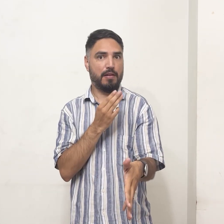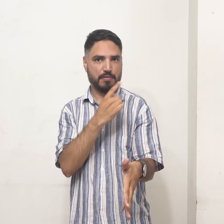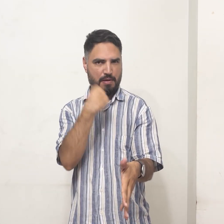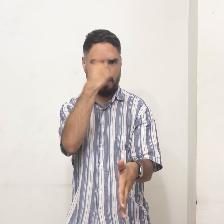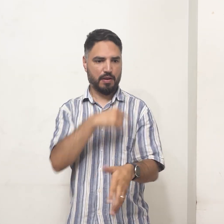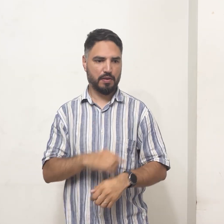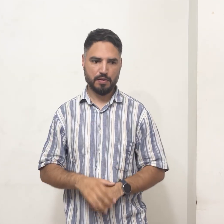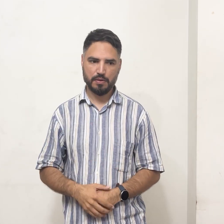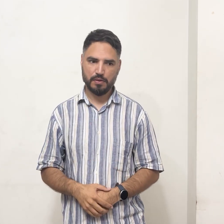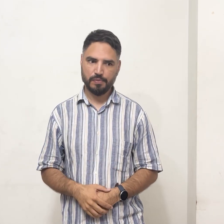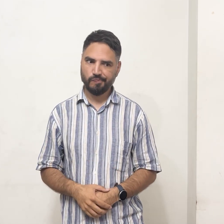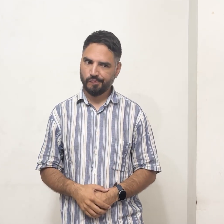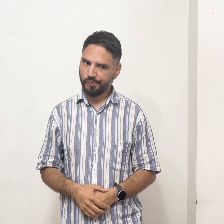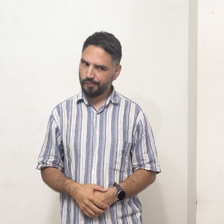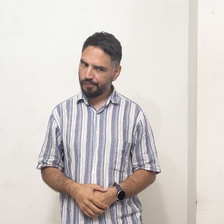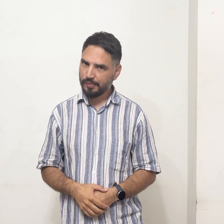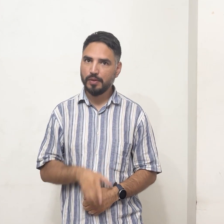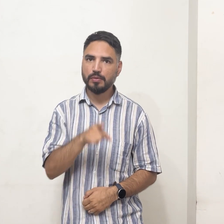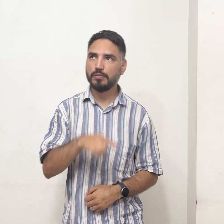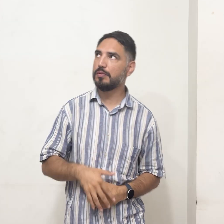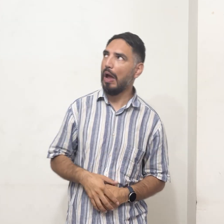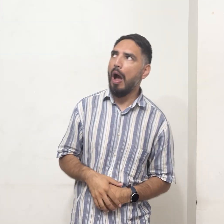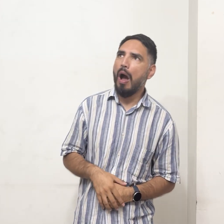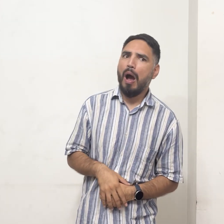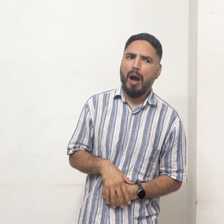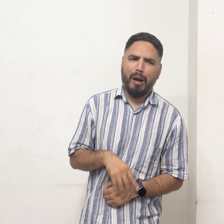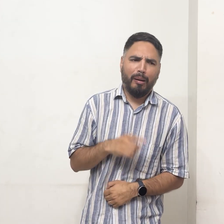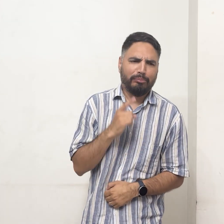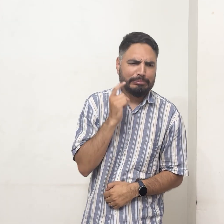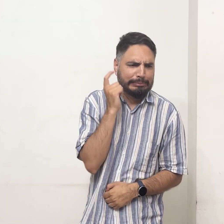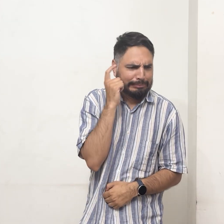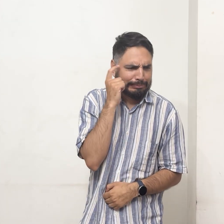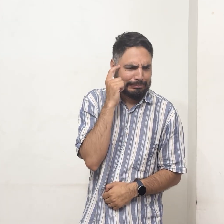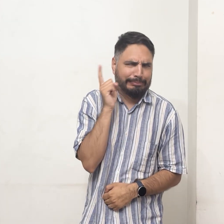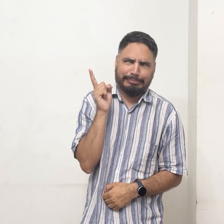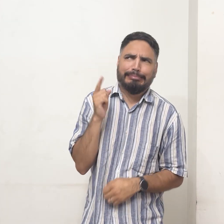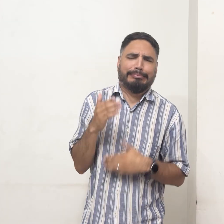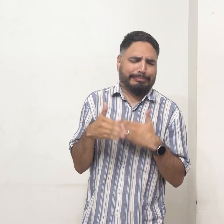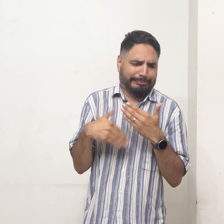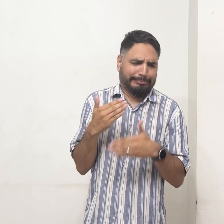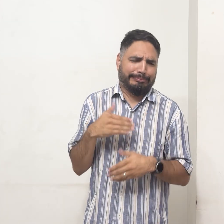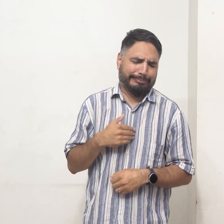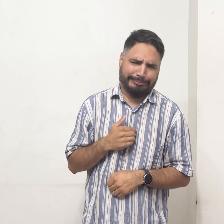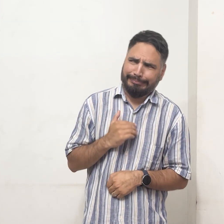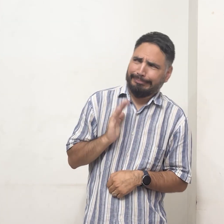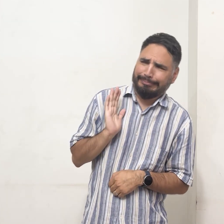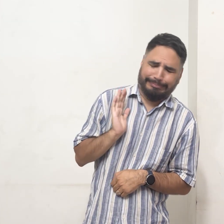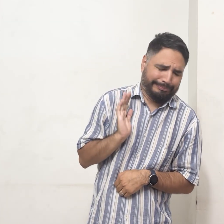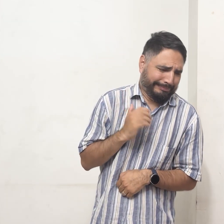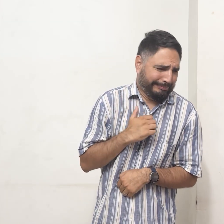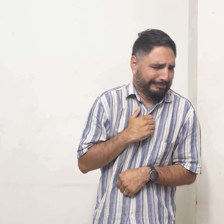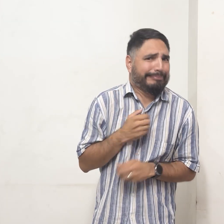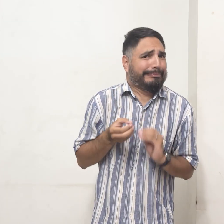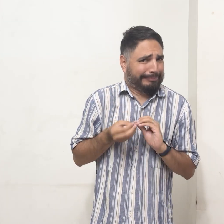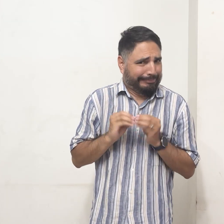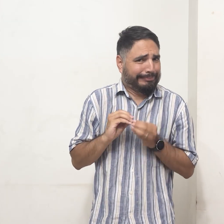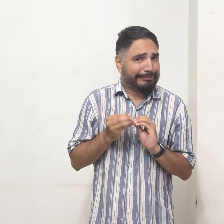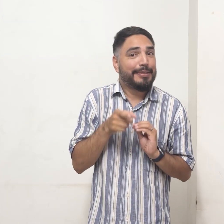certain look and you immediately knew what it meant. You knew there would be trouble afterwards, right? Do you